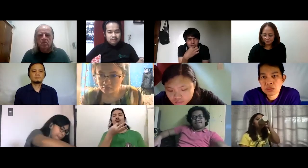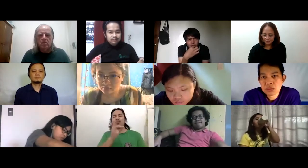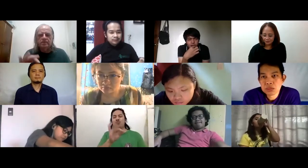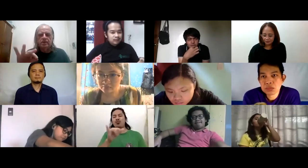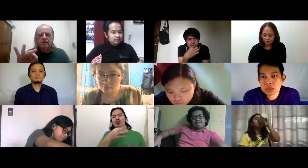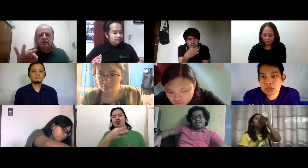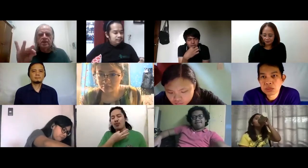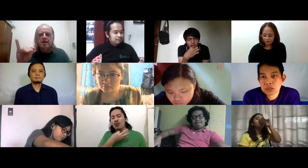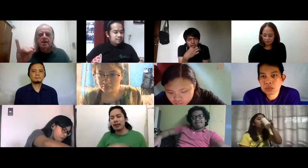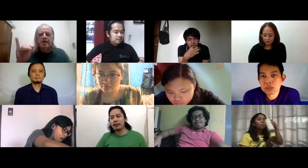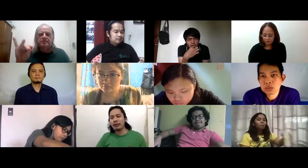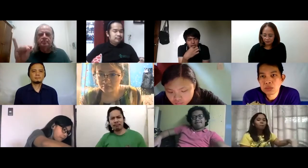So Yami,